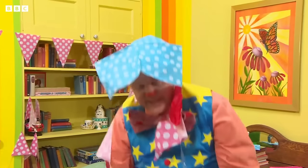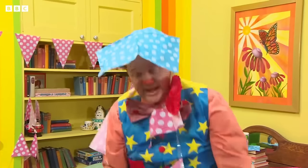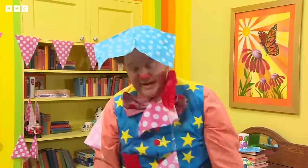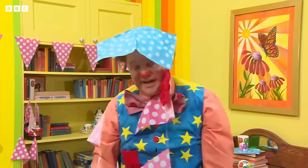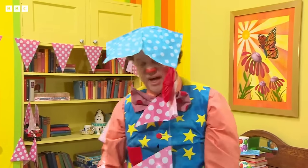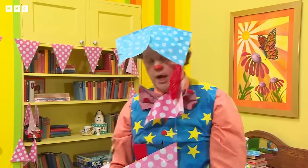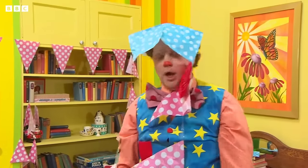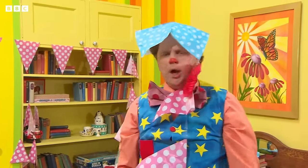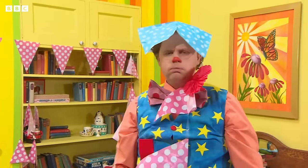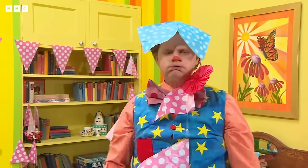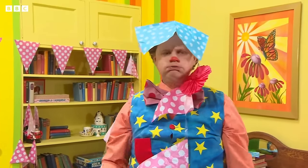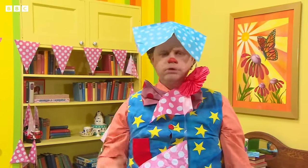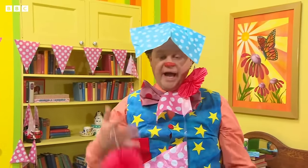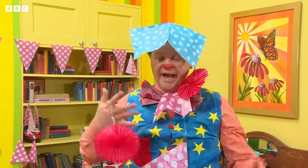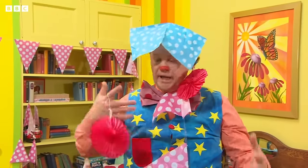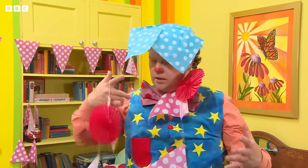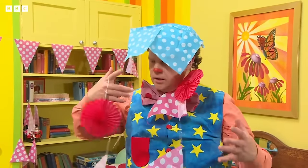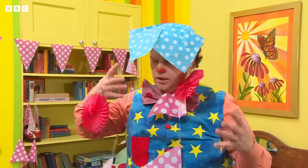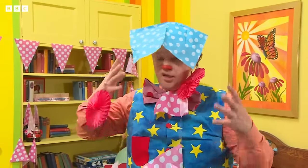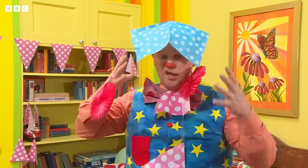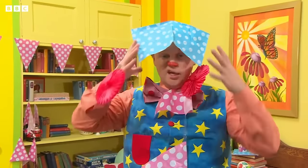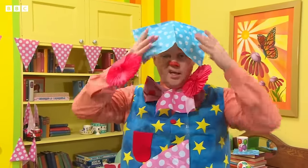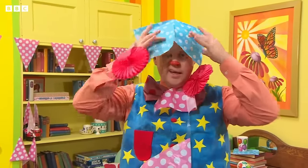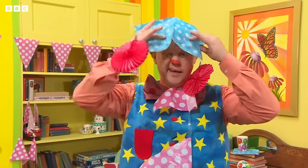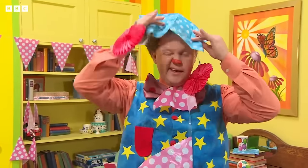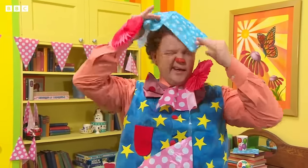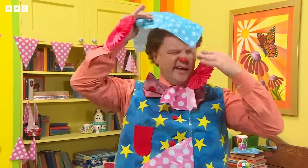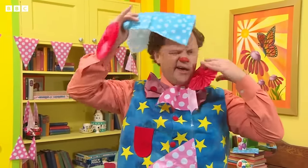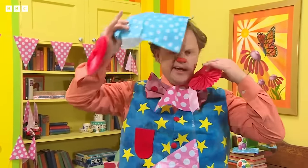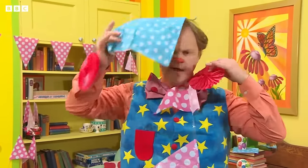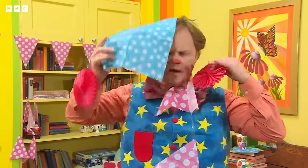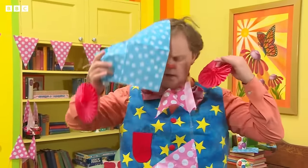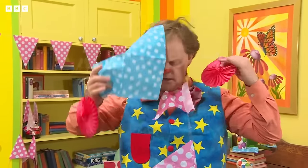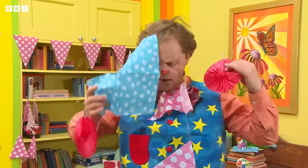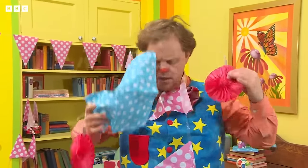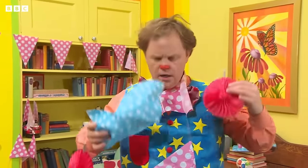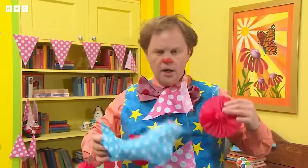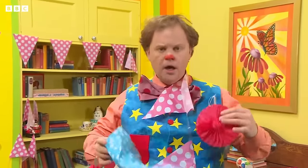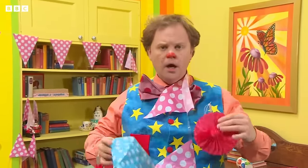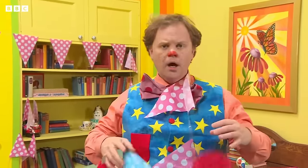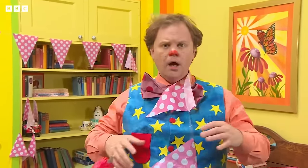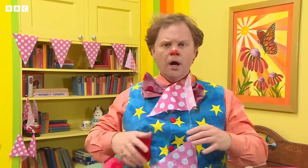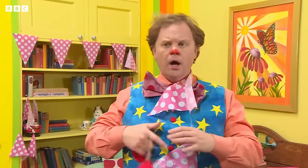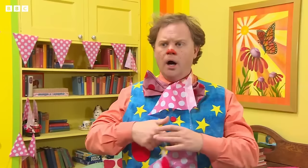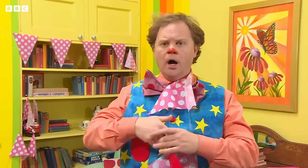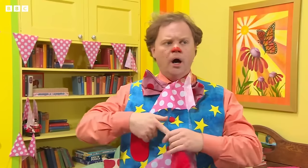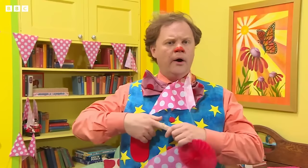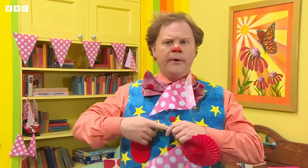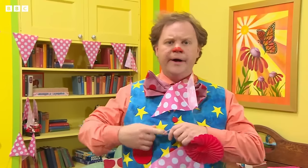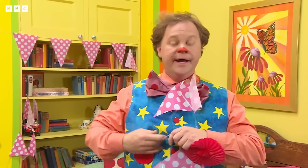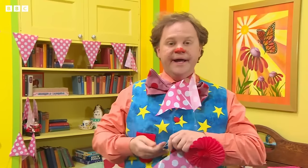Are you all right, Mr. Tumble? You don't want Aunt Polly to find out about her party, do you? Oh,